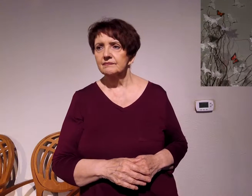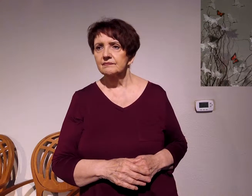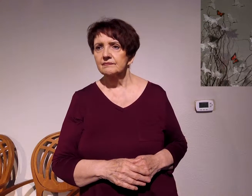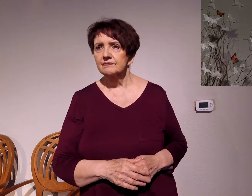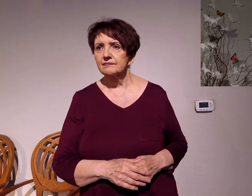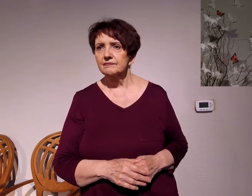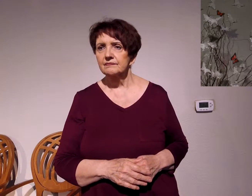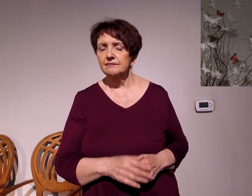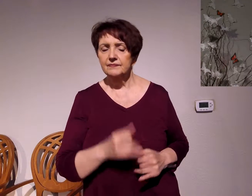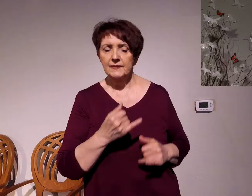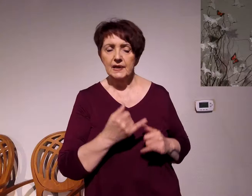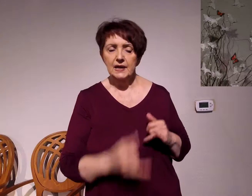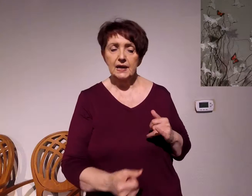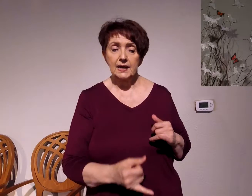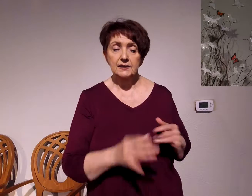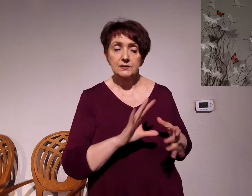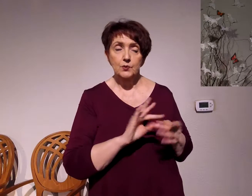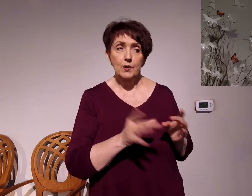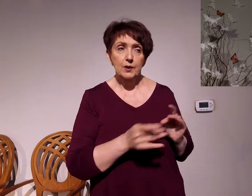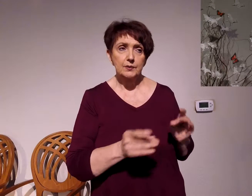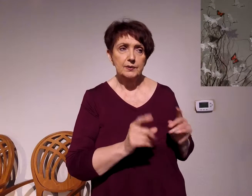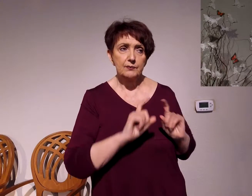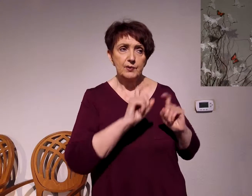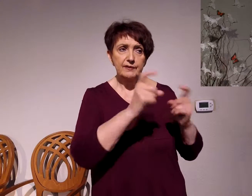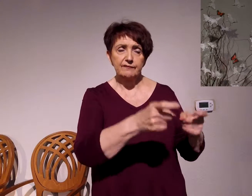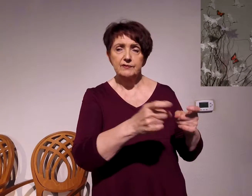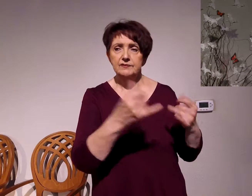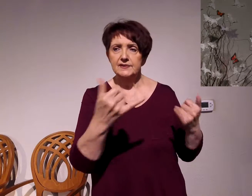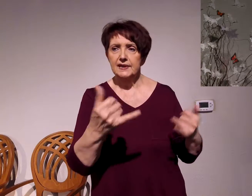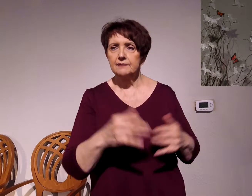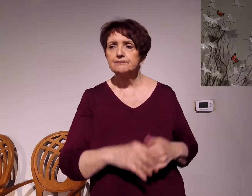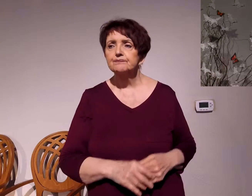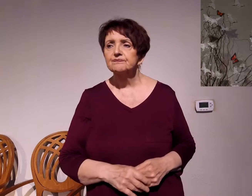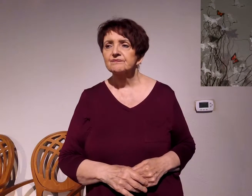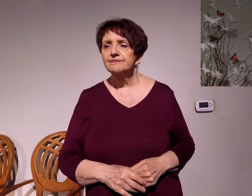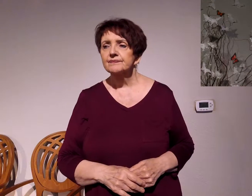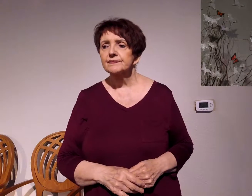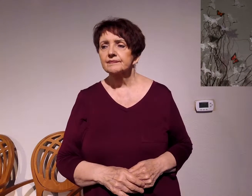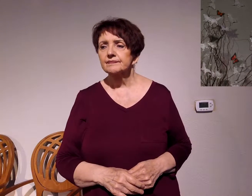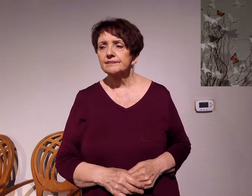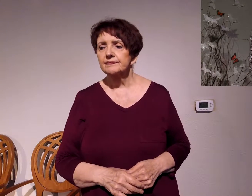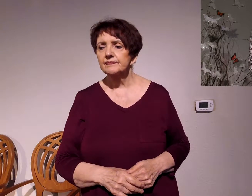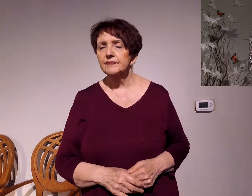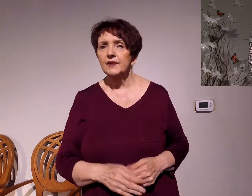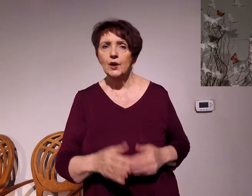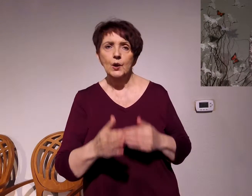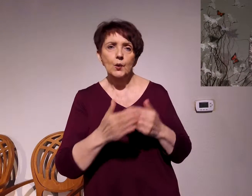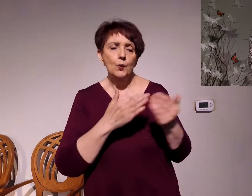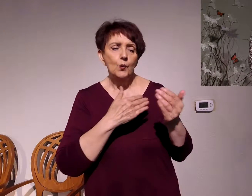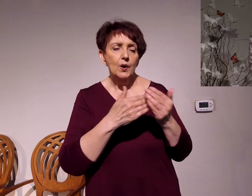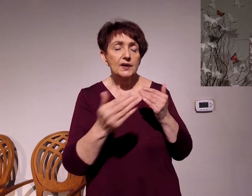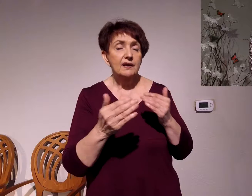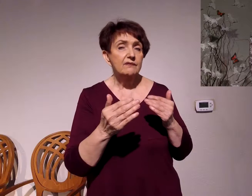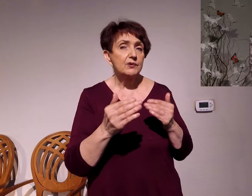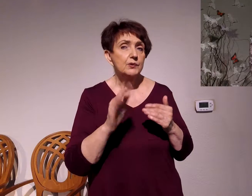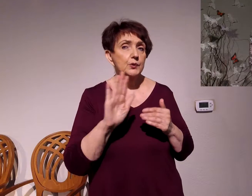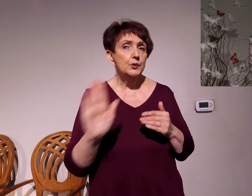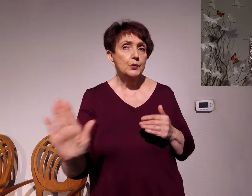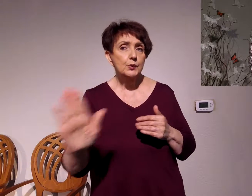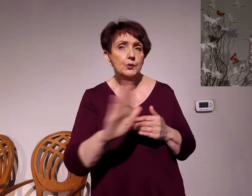Last quote from Holmes that I want to gift you with today. He tells us that whatever your